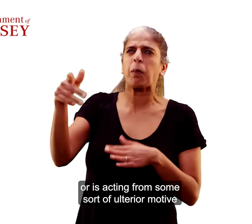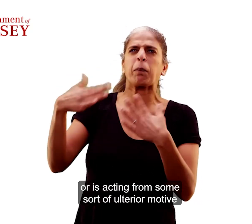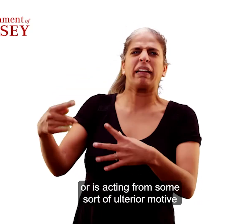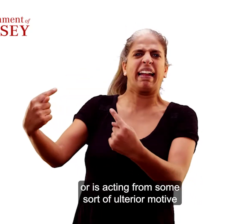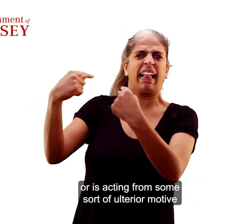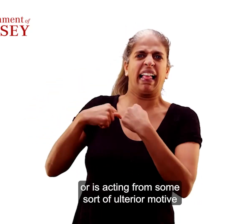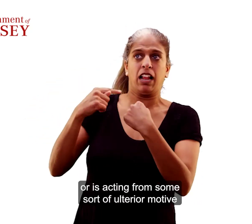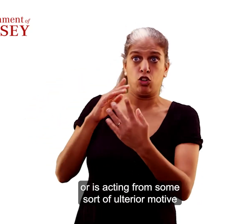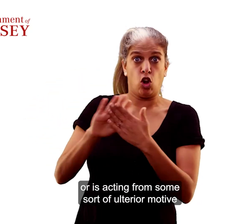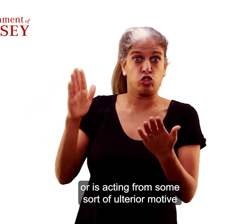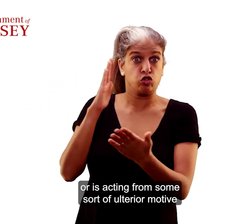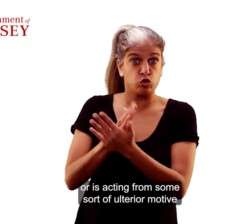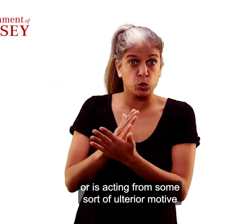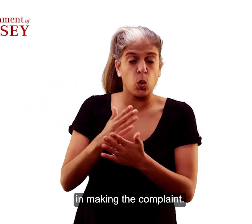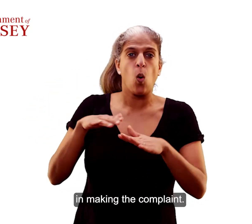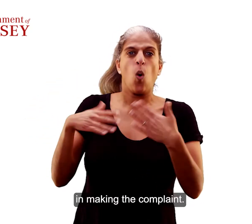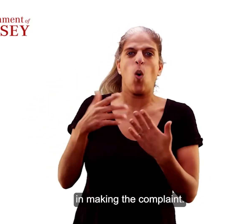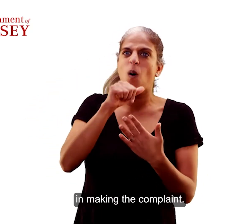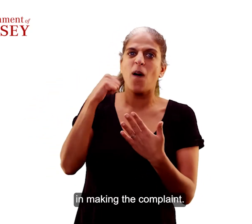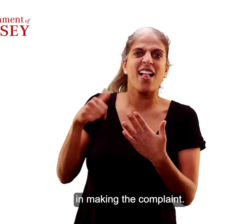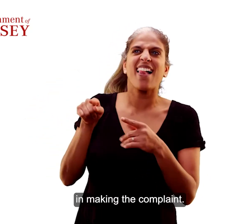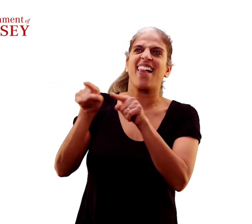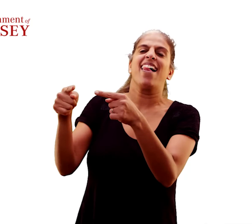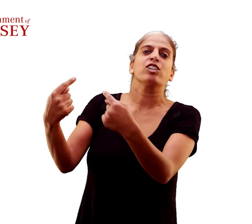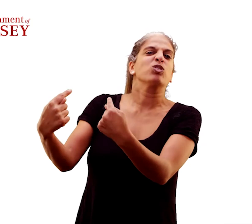sort of ulterior motive in making the complaint.